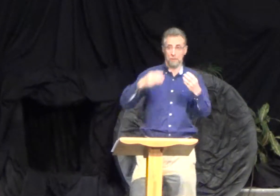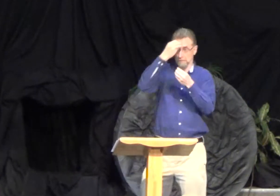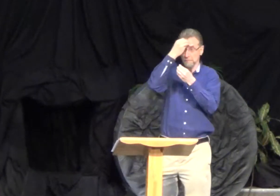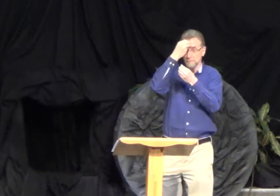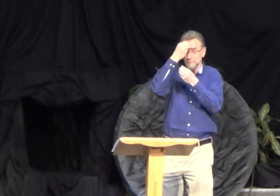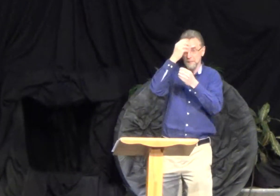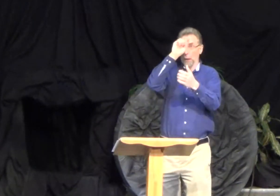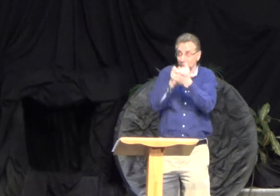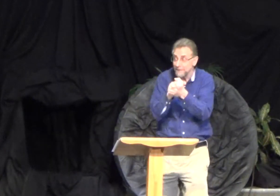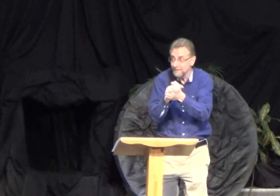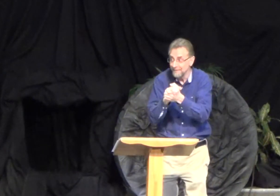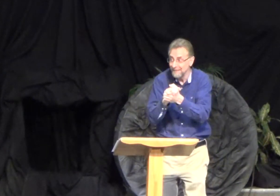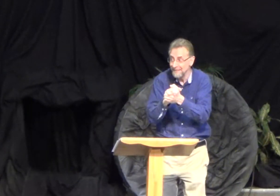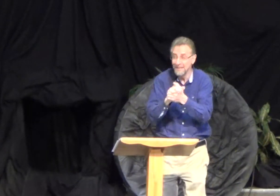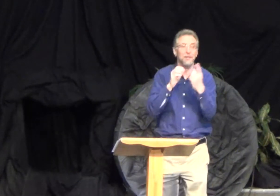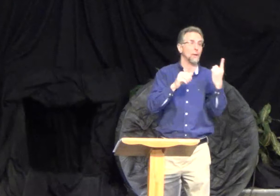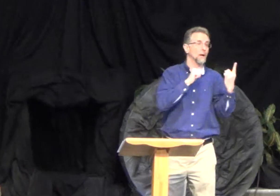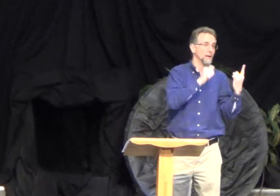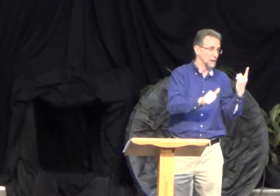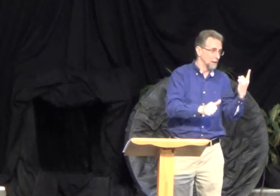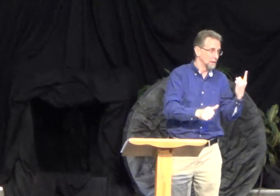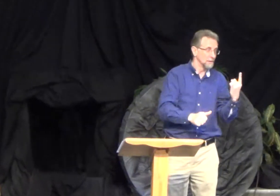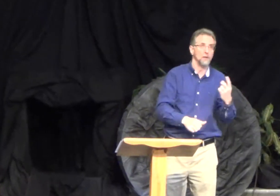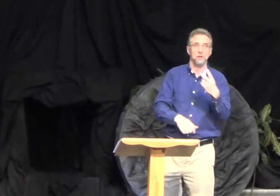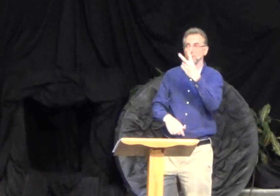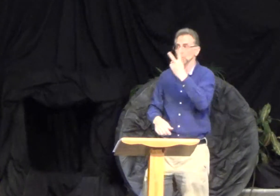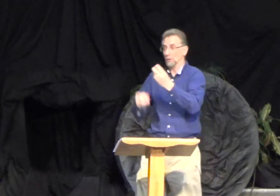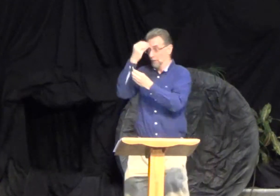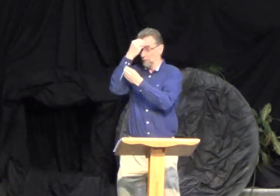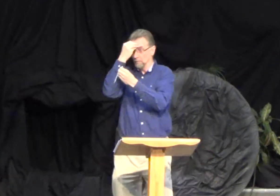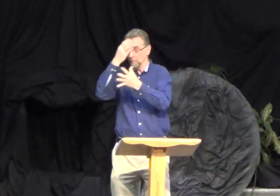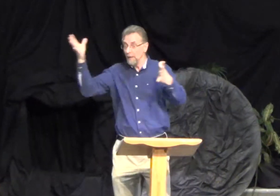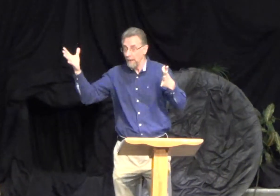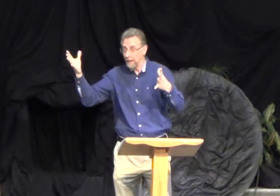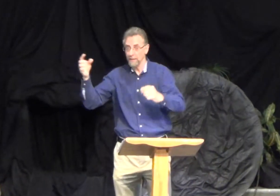See, the two that were obedient and believed